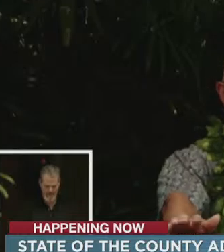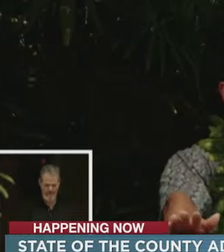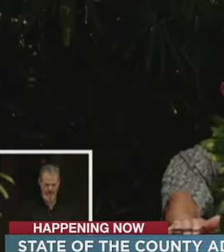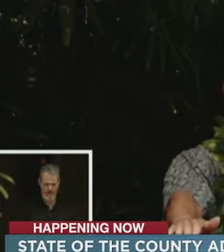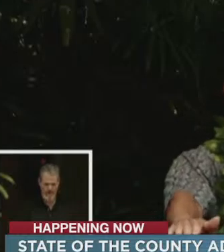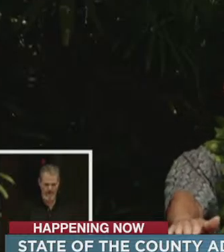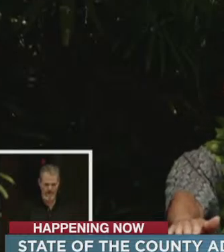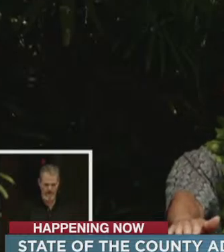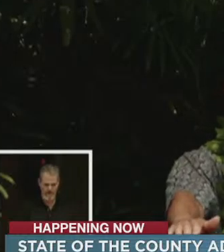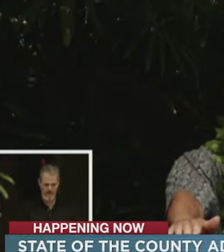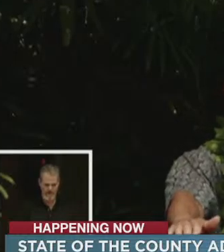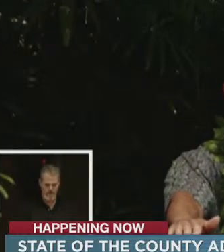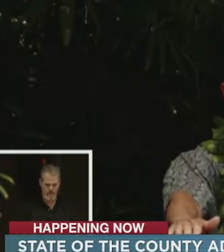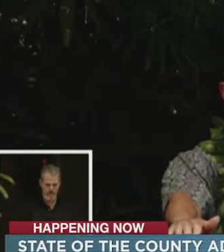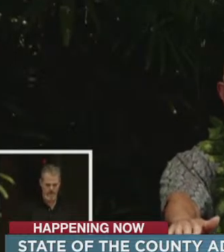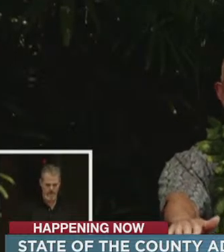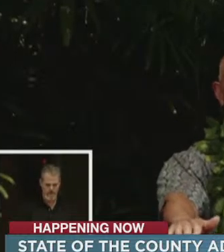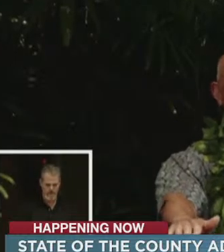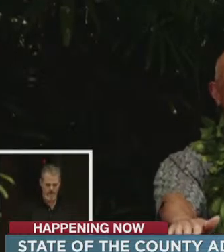on here.